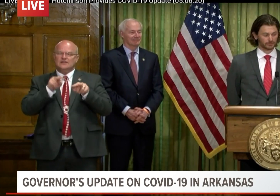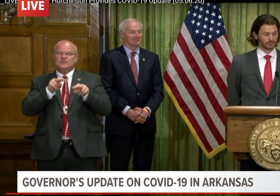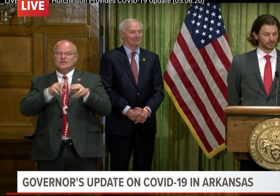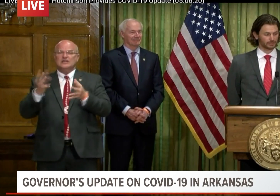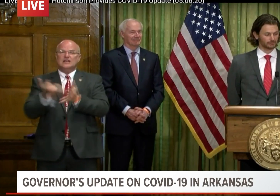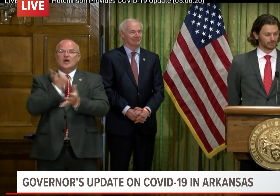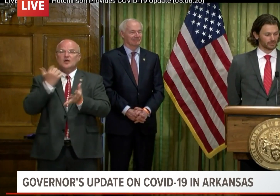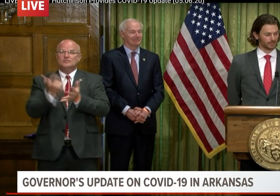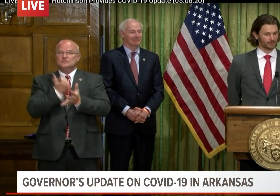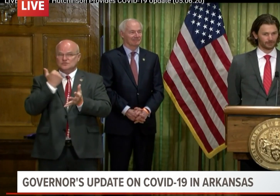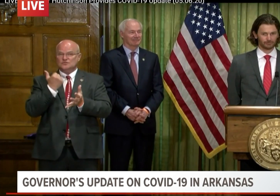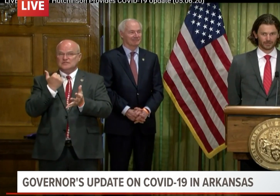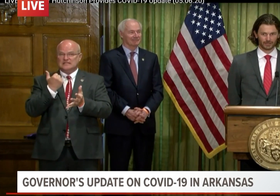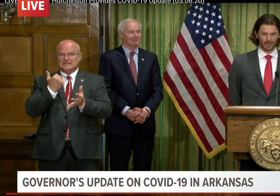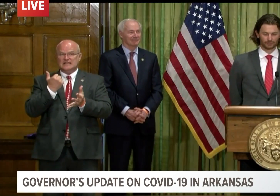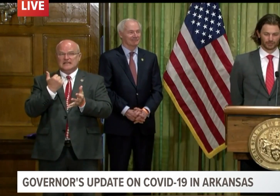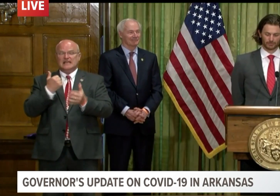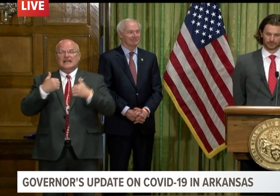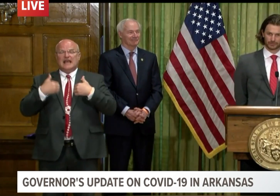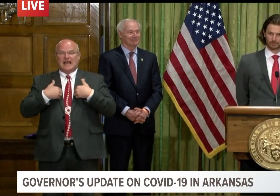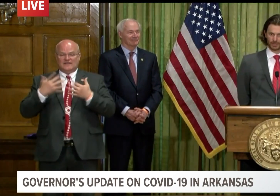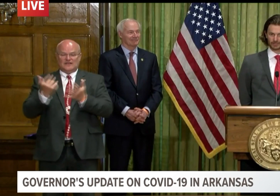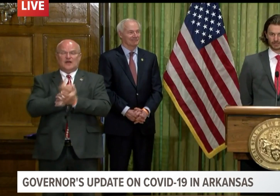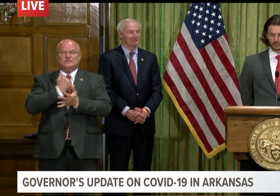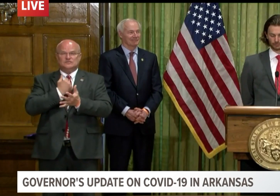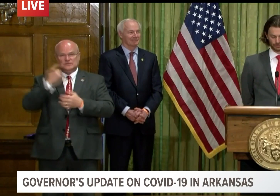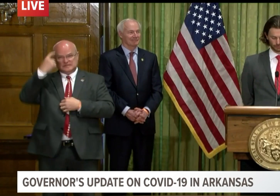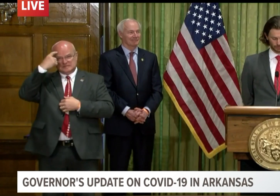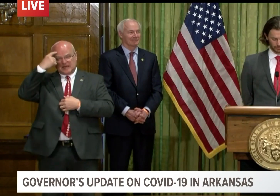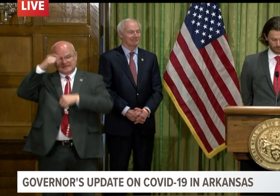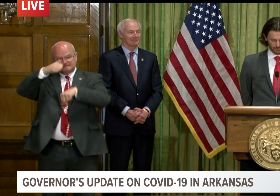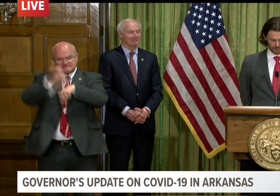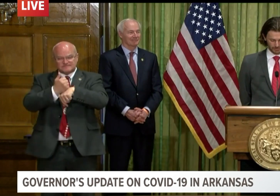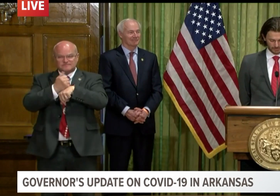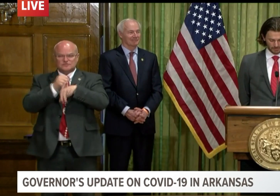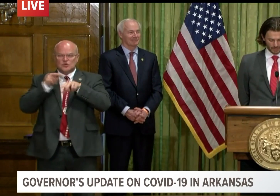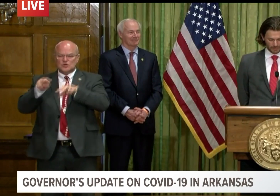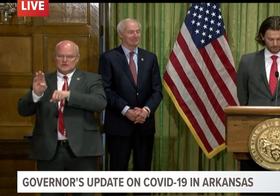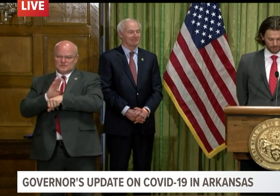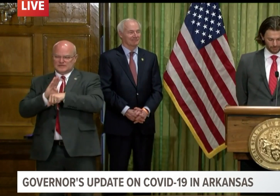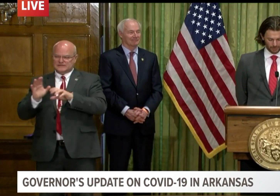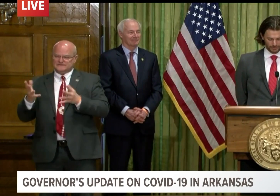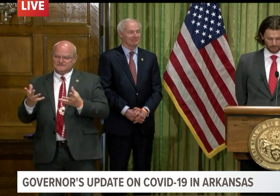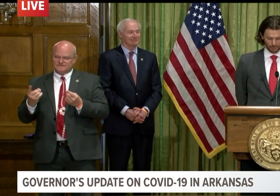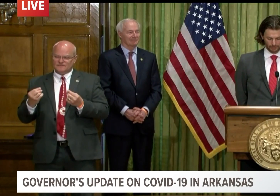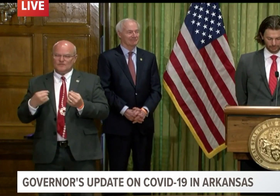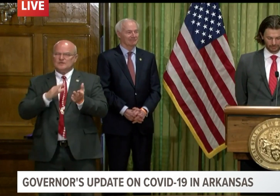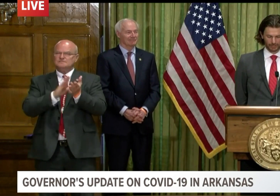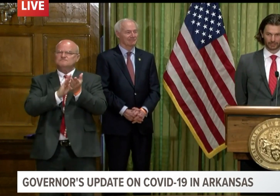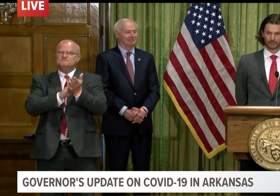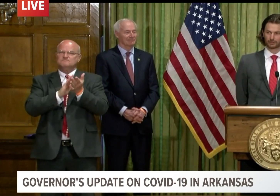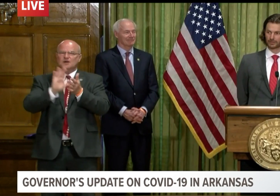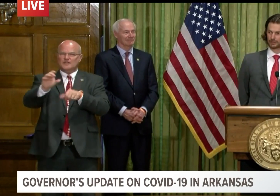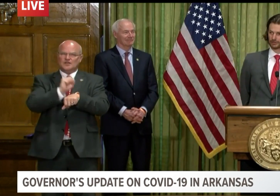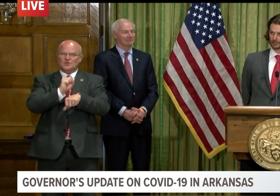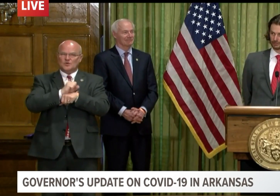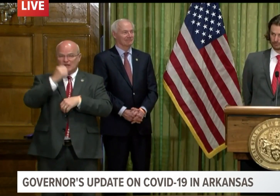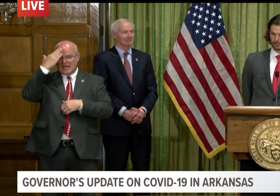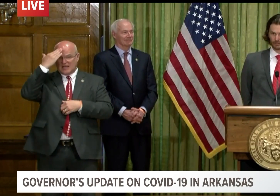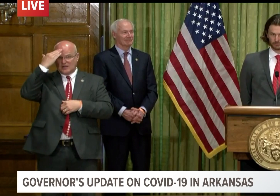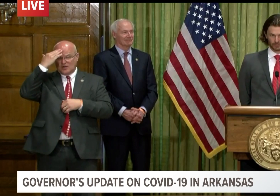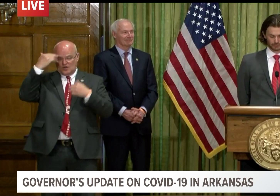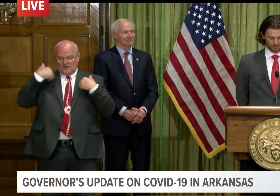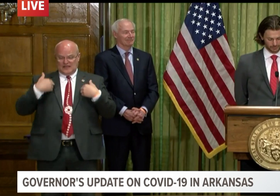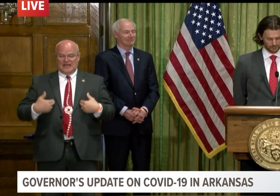an opportunity and having an opportunity mindset when you're looking at your business. So we applaud their work, and I know the